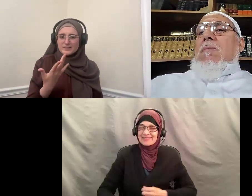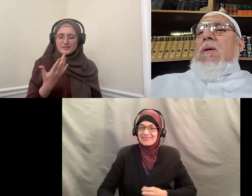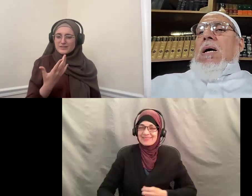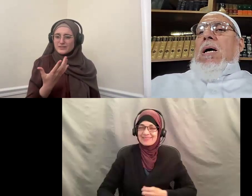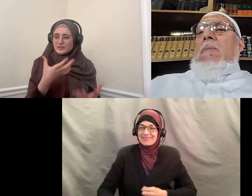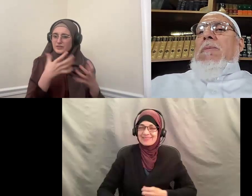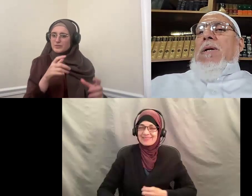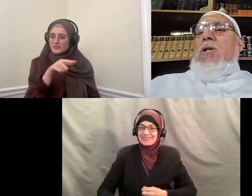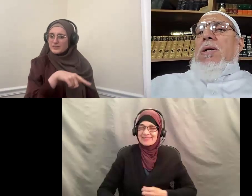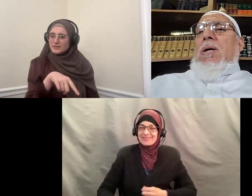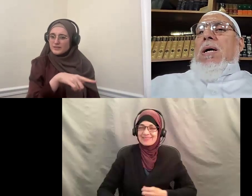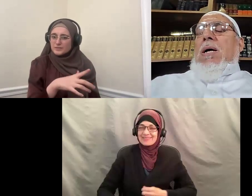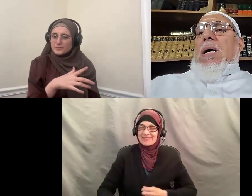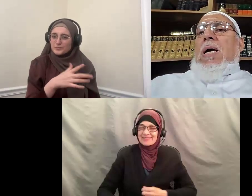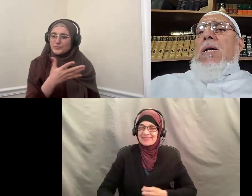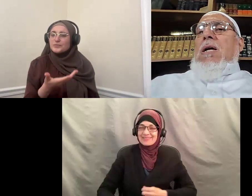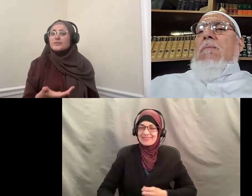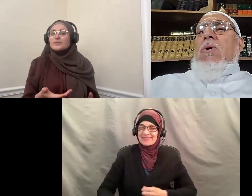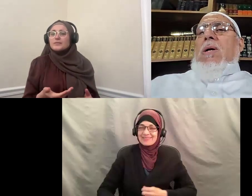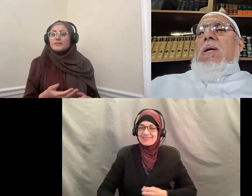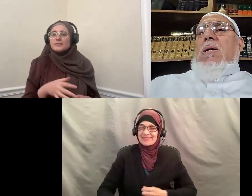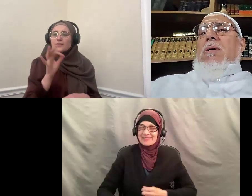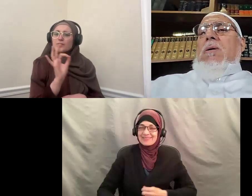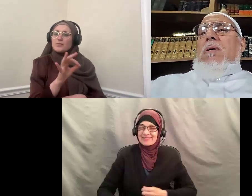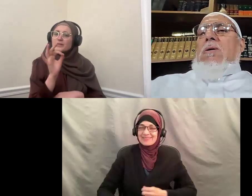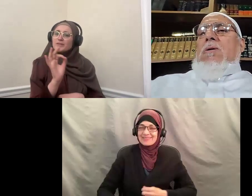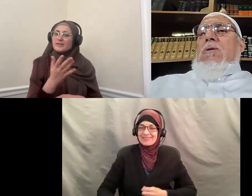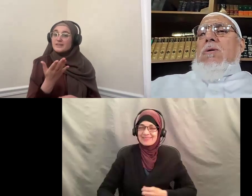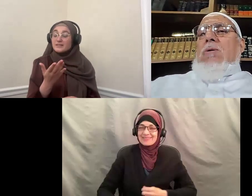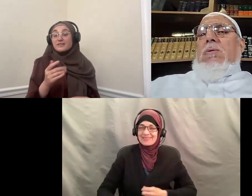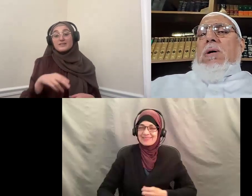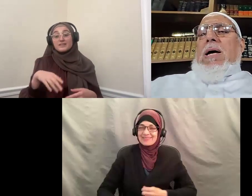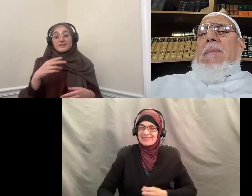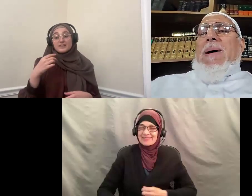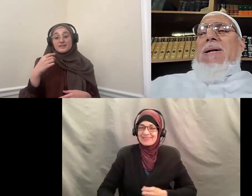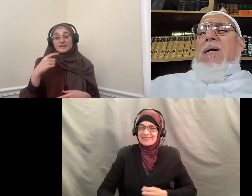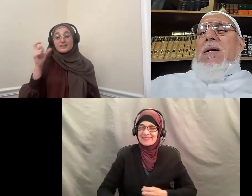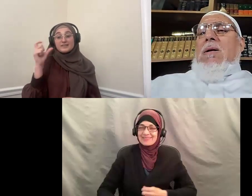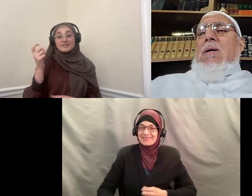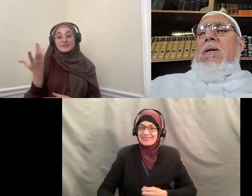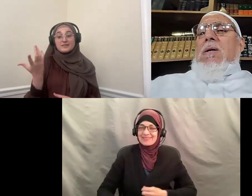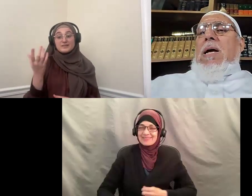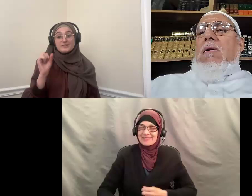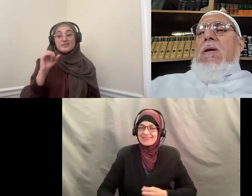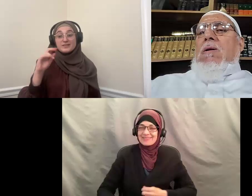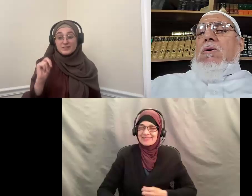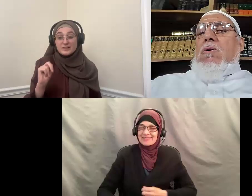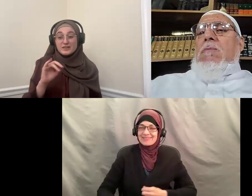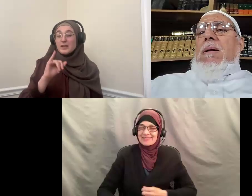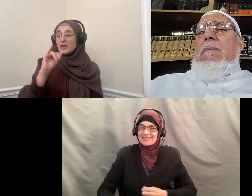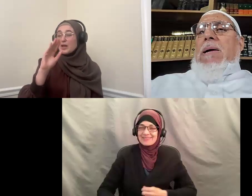as abomination and immoral to abandon